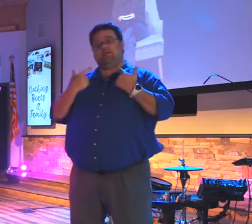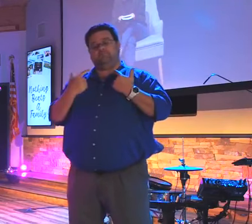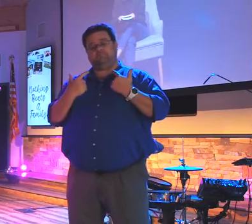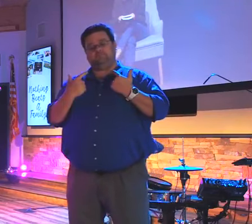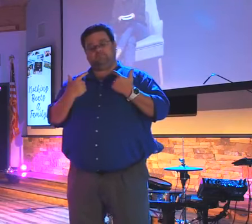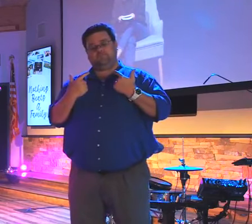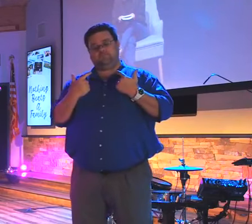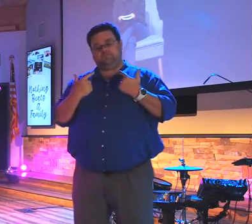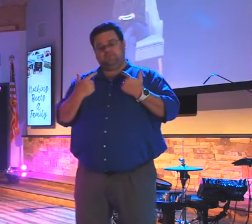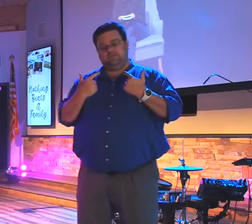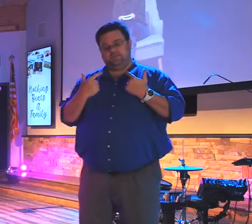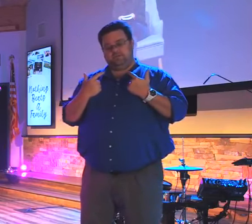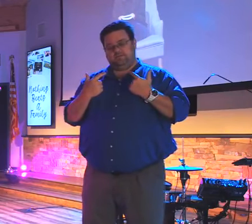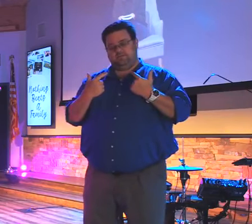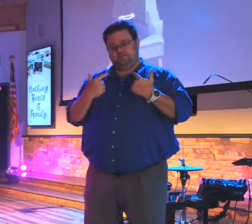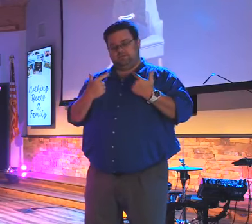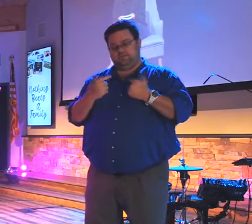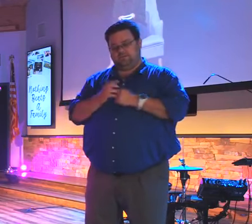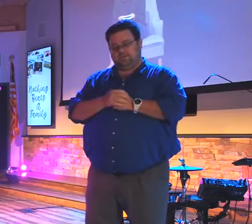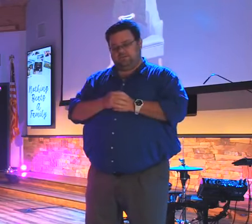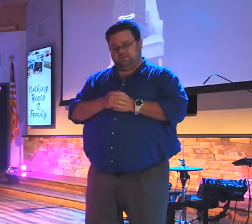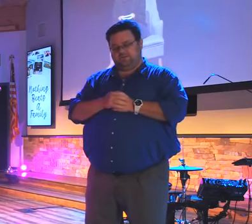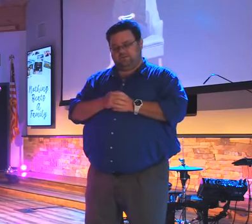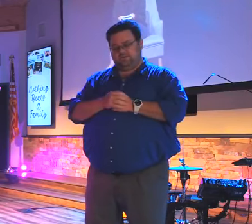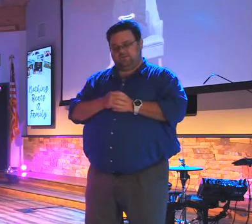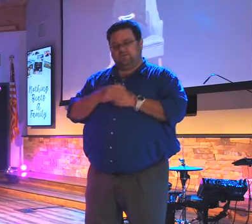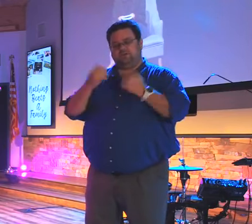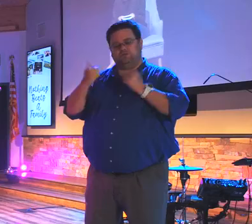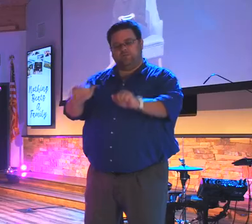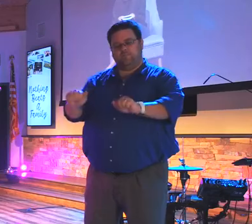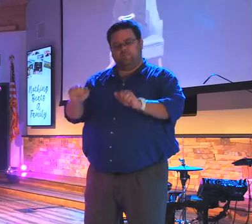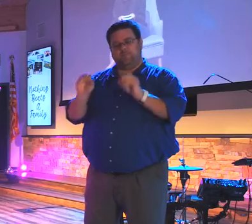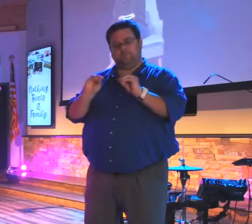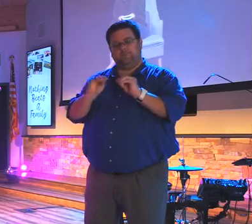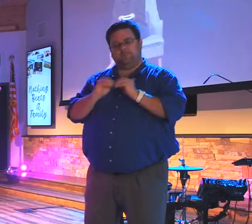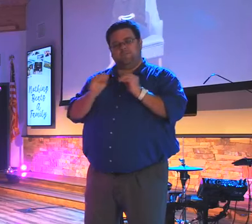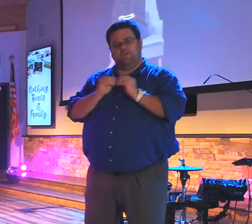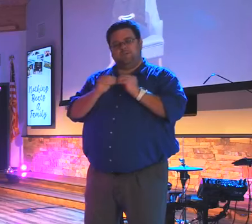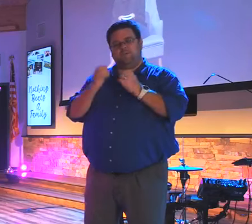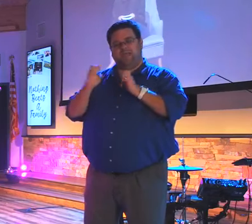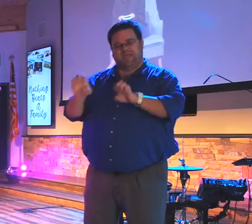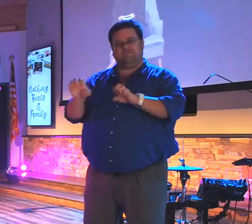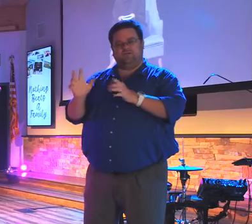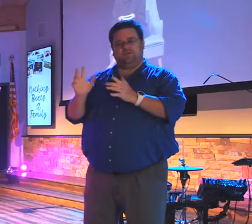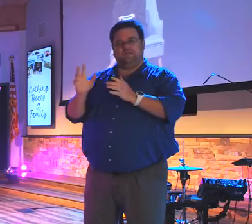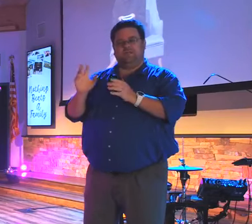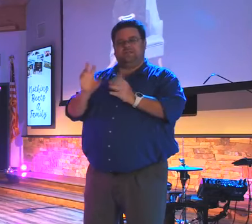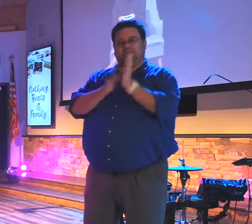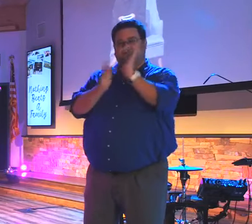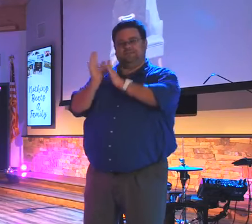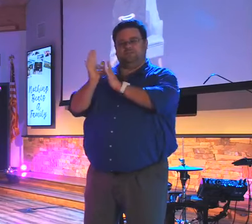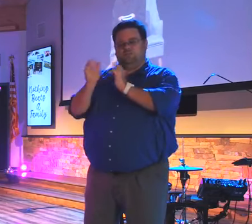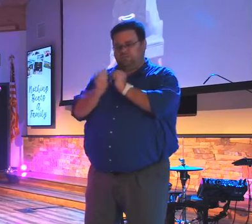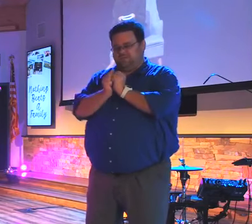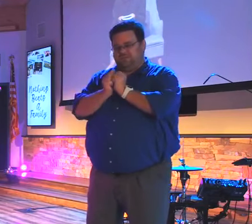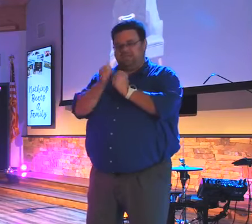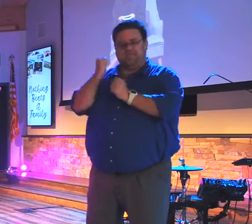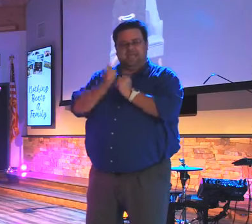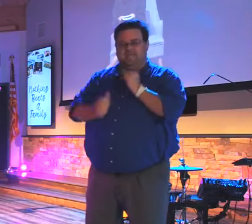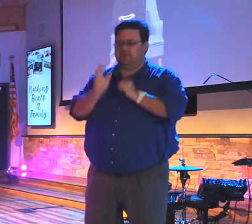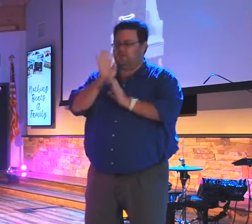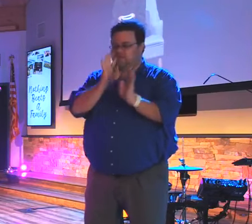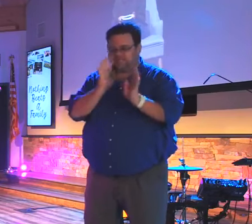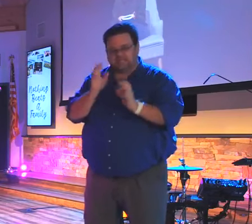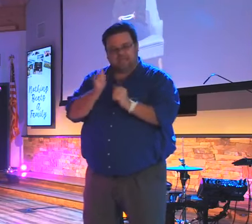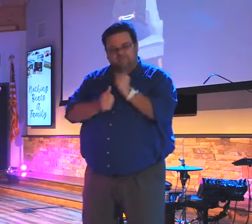the retreat, I've just tried to make more of an effort to like bring Jesus with me in every conversation and in everything